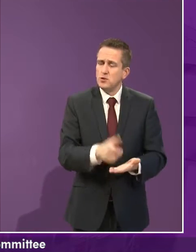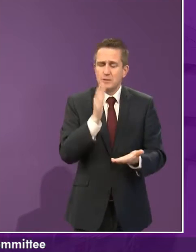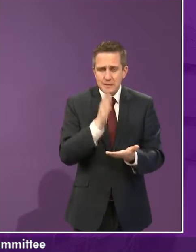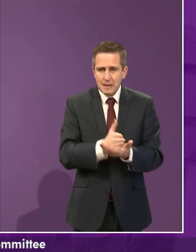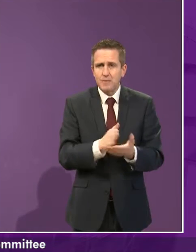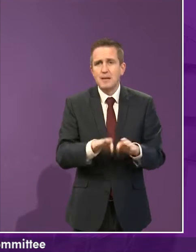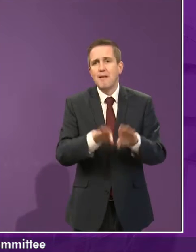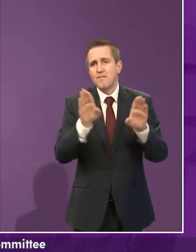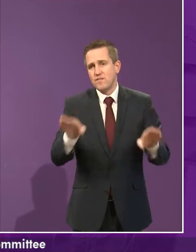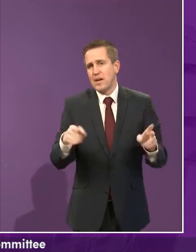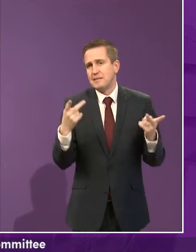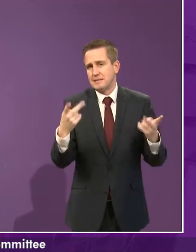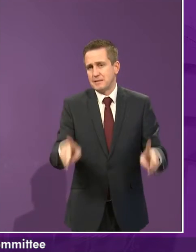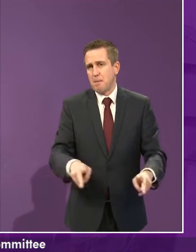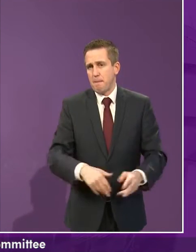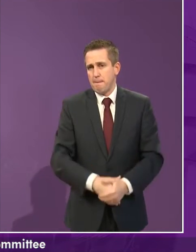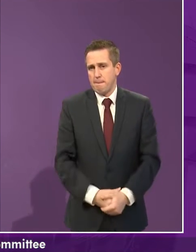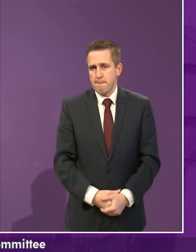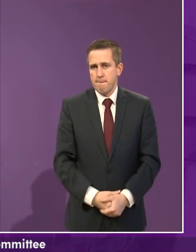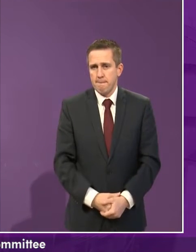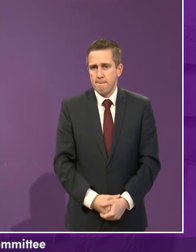applying? Carol.